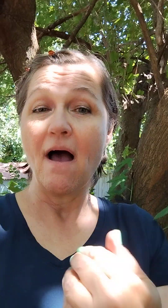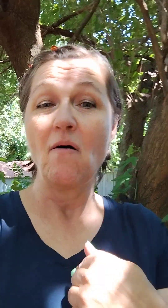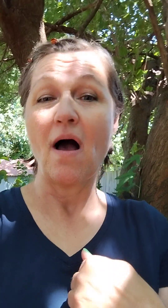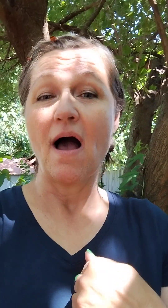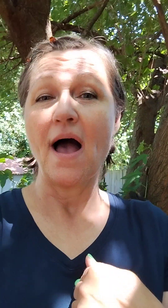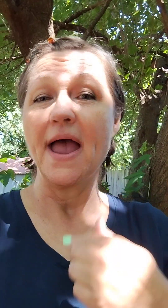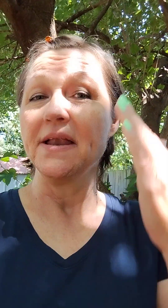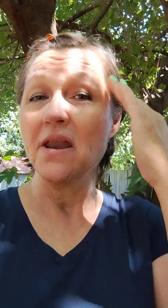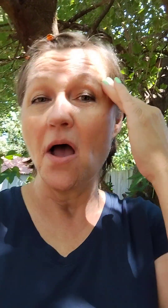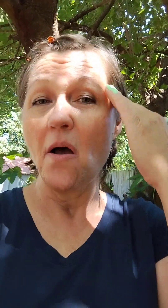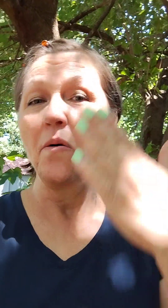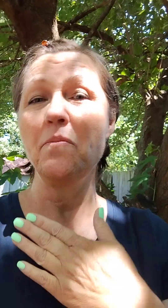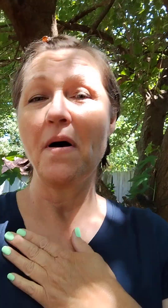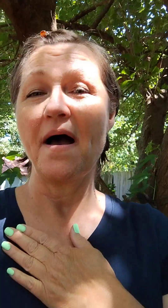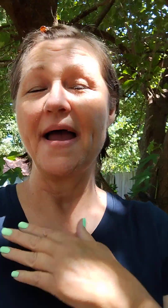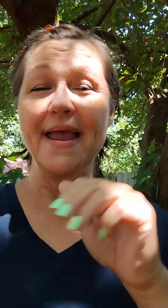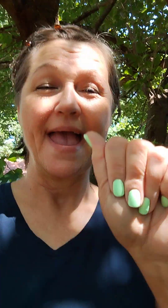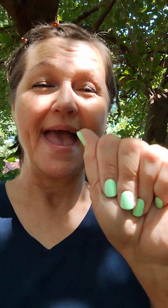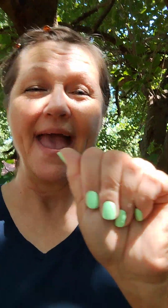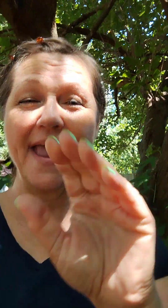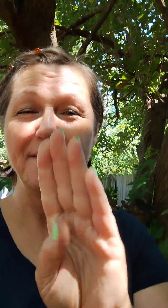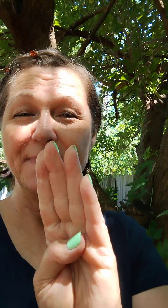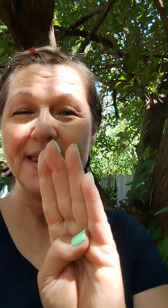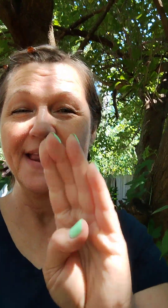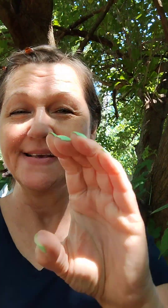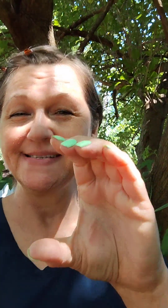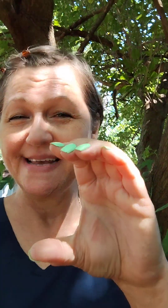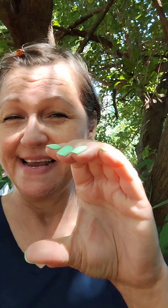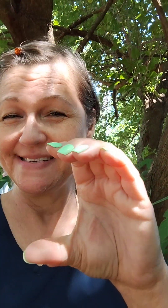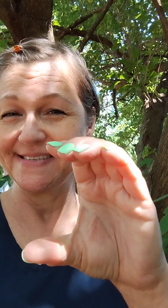Now I know my ABCs.